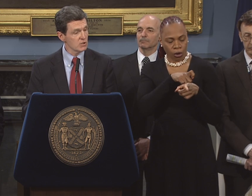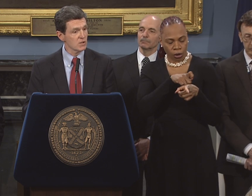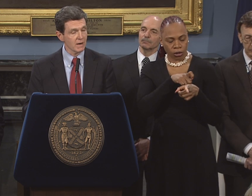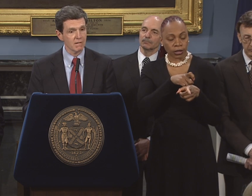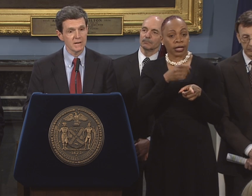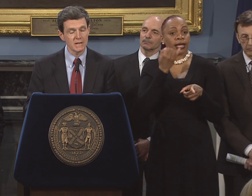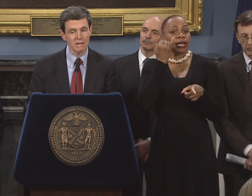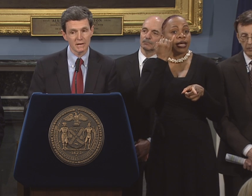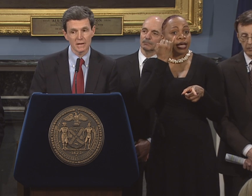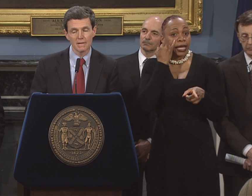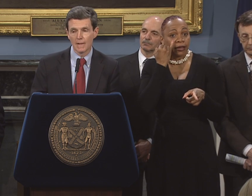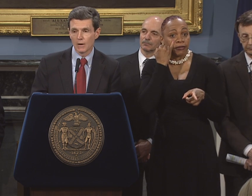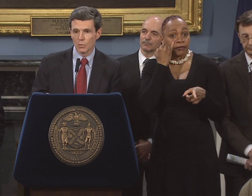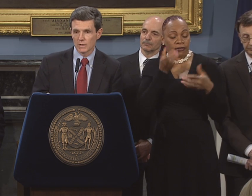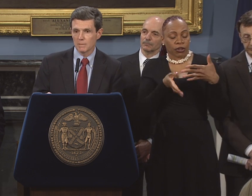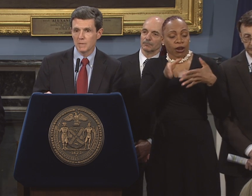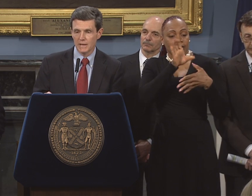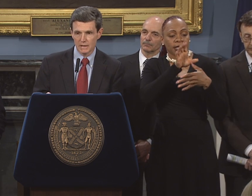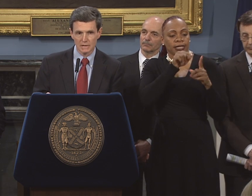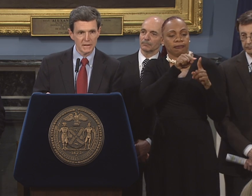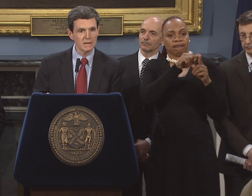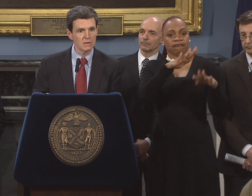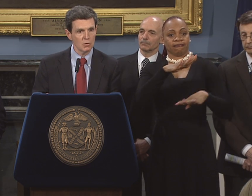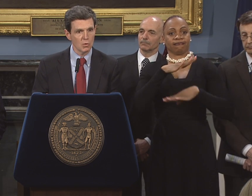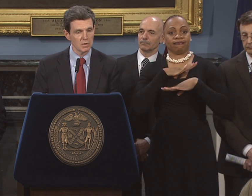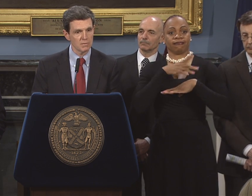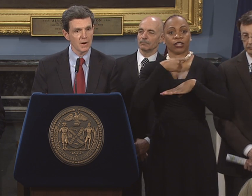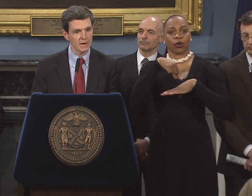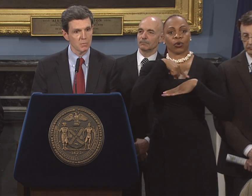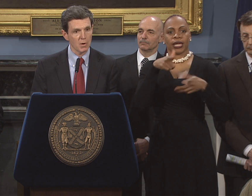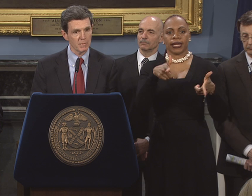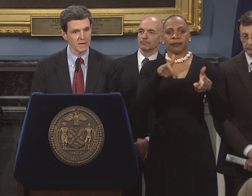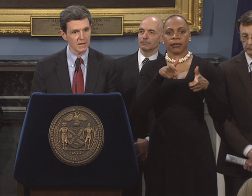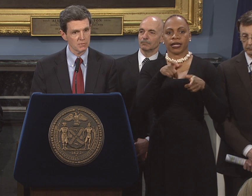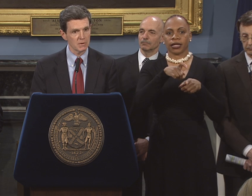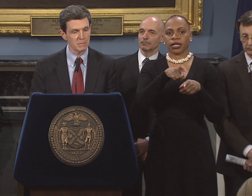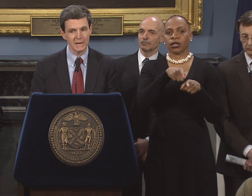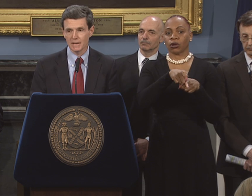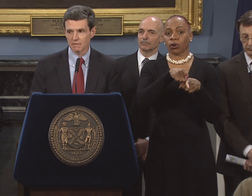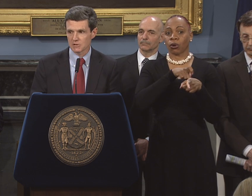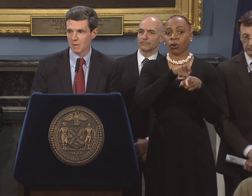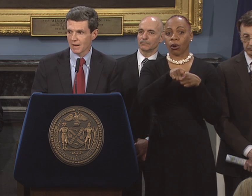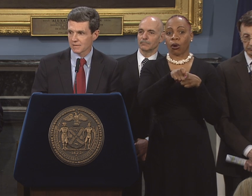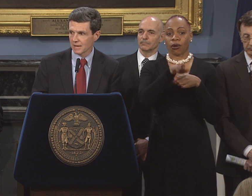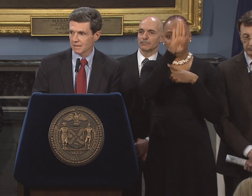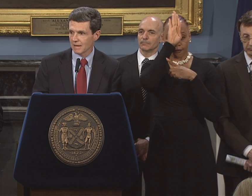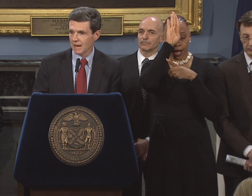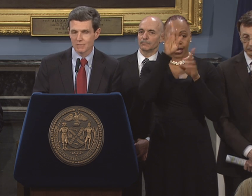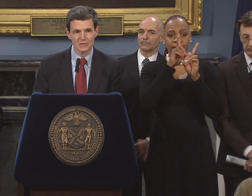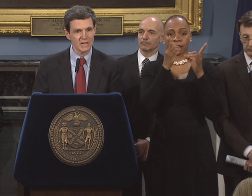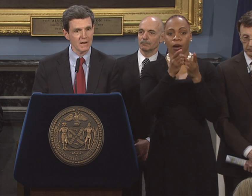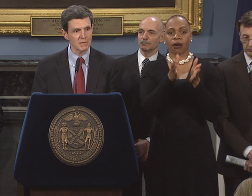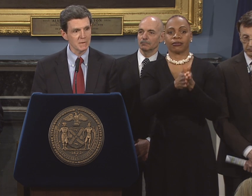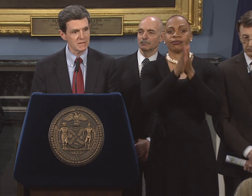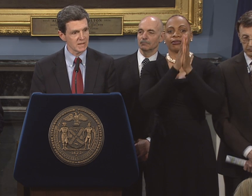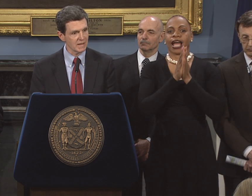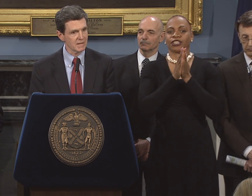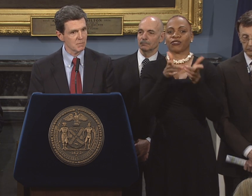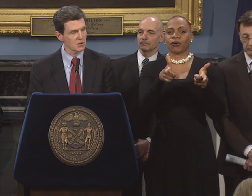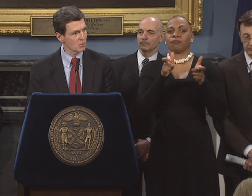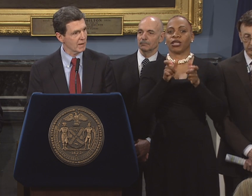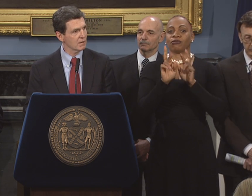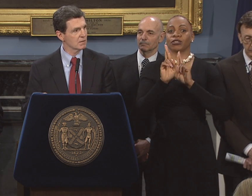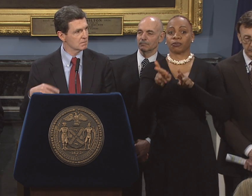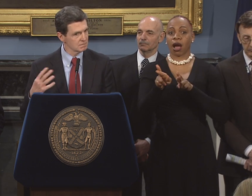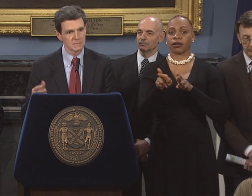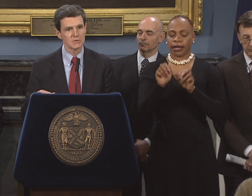we reach that criteria, we'll immediately call the fire department and ask for immediate response. They obviously have the means to get